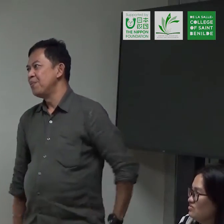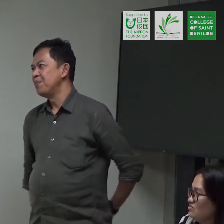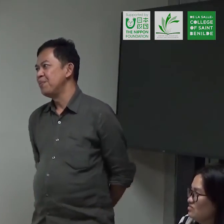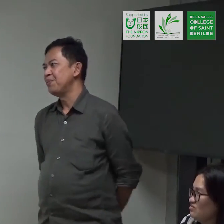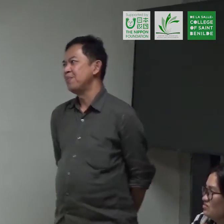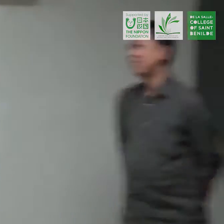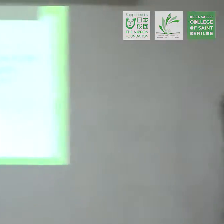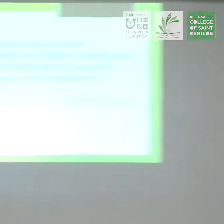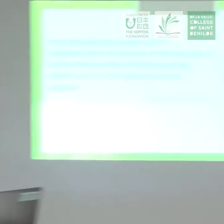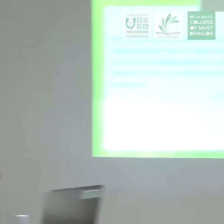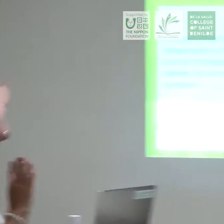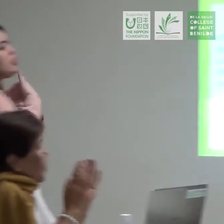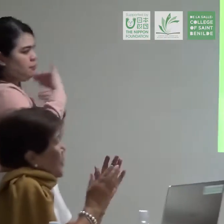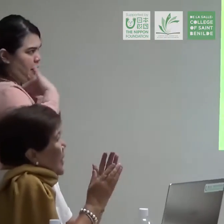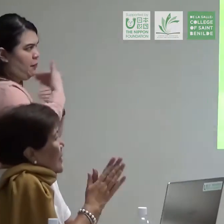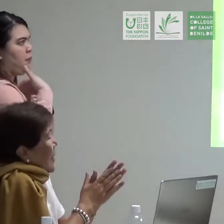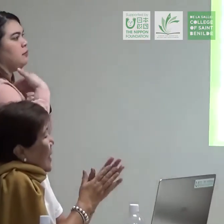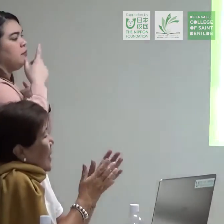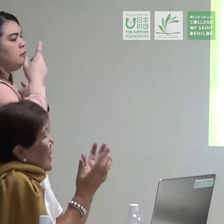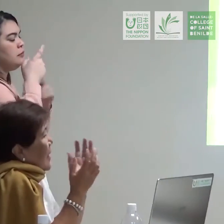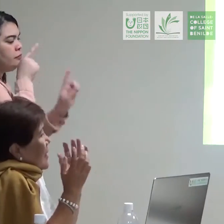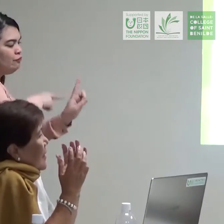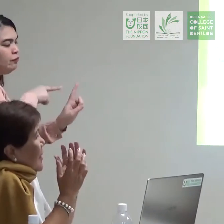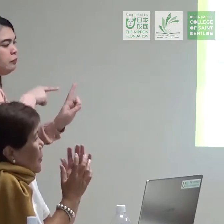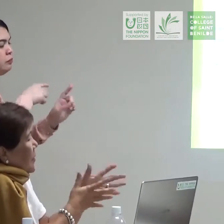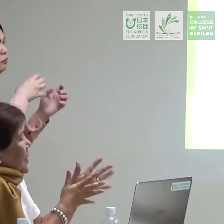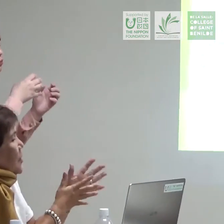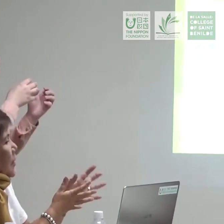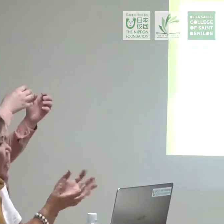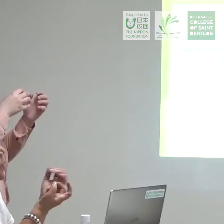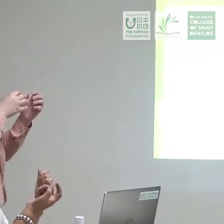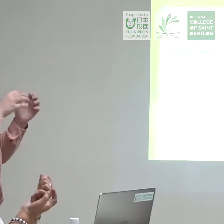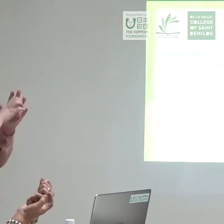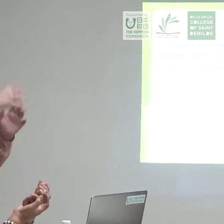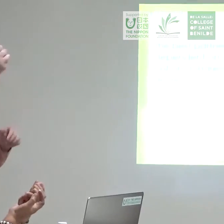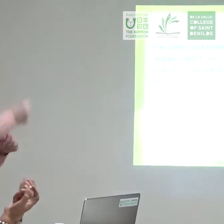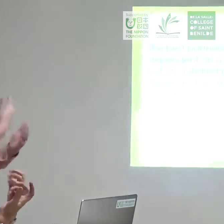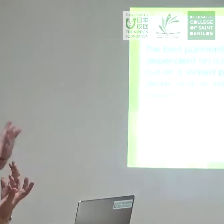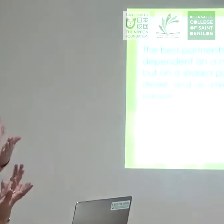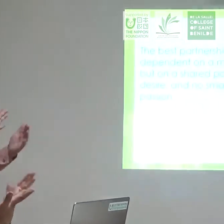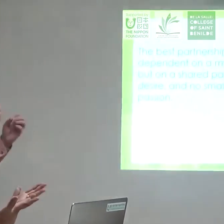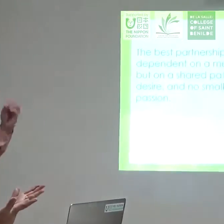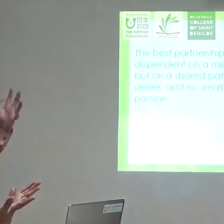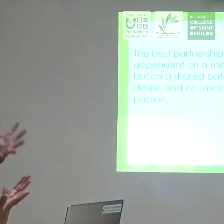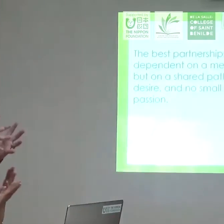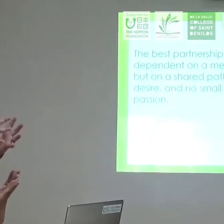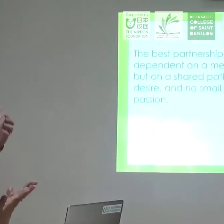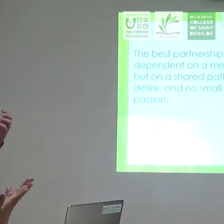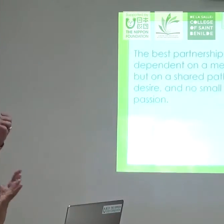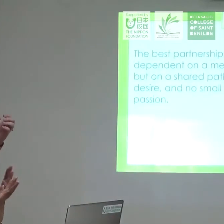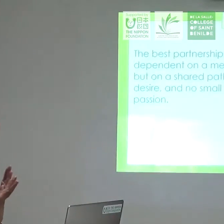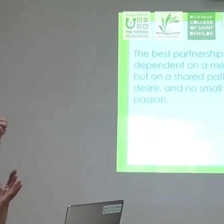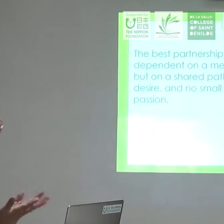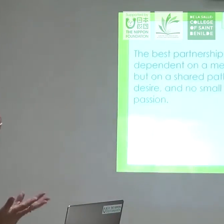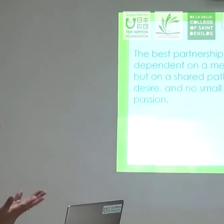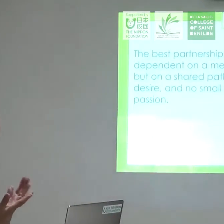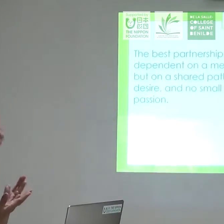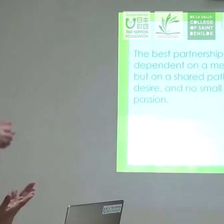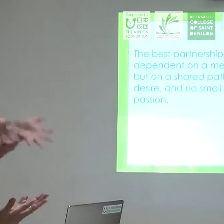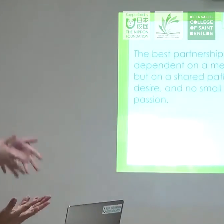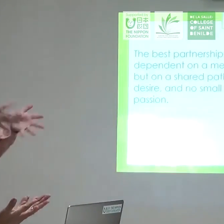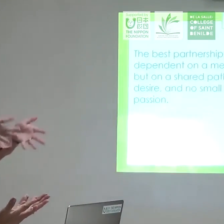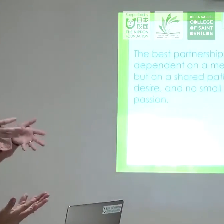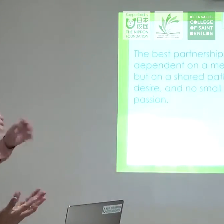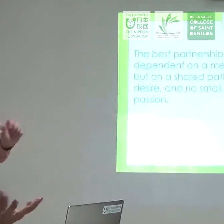principal to ensure that the new teacher acquires current teaching strategies